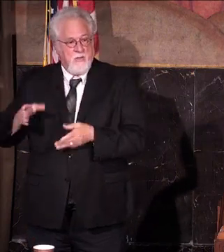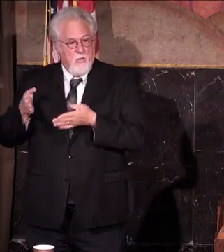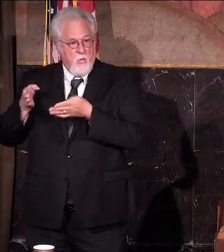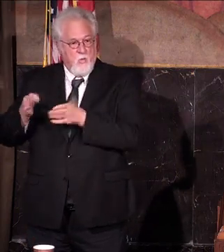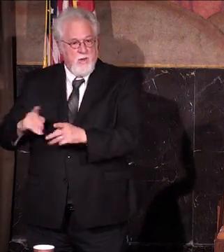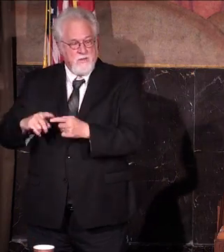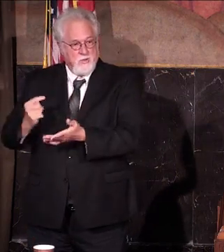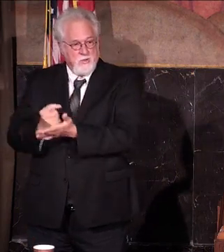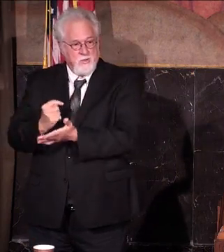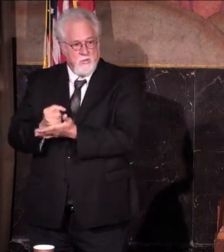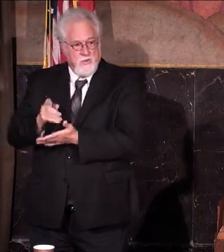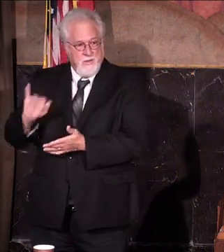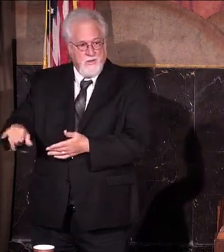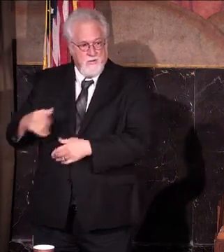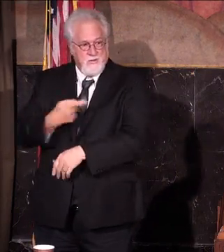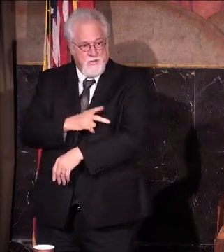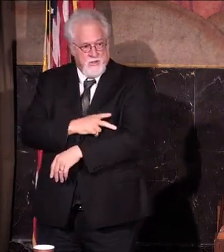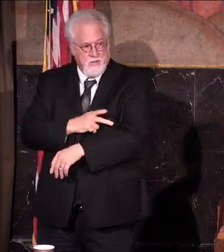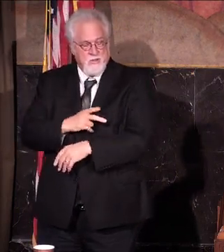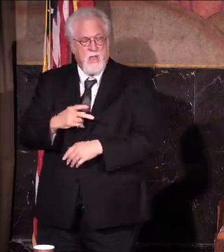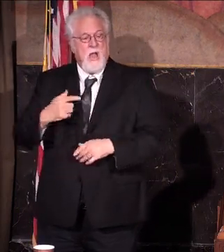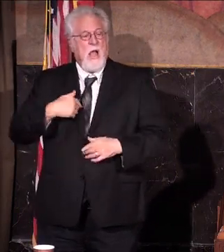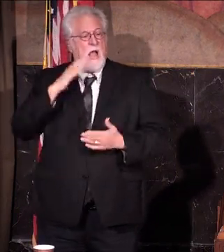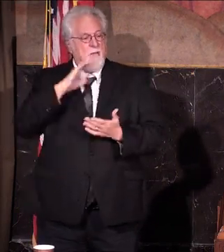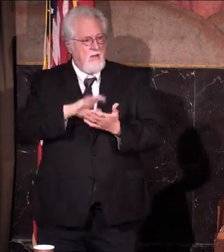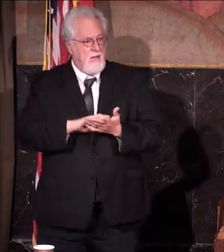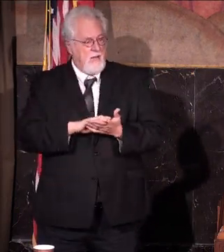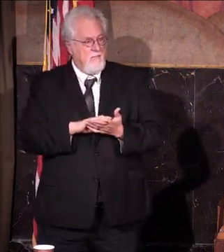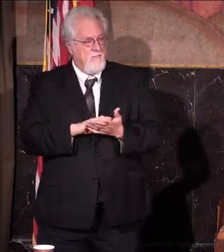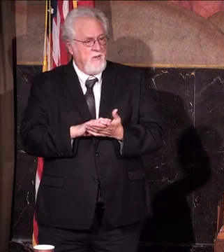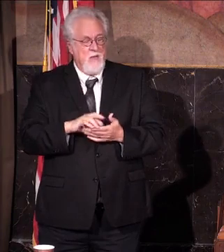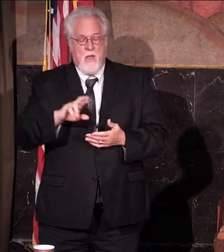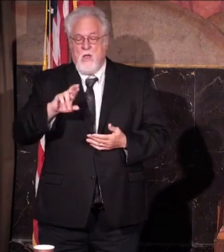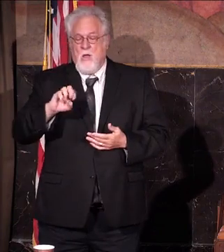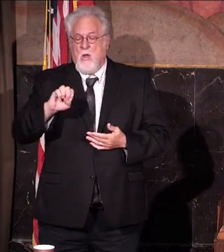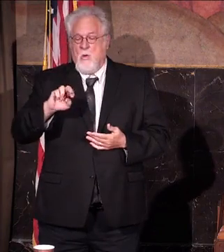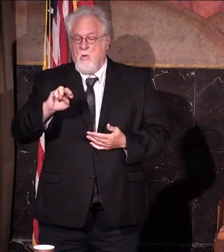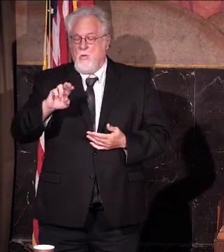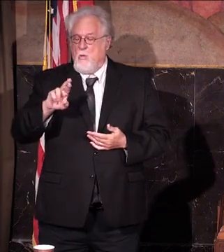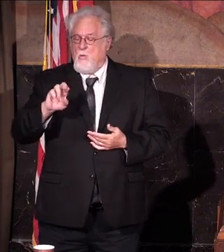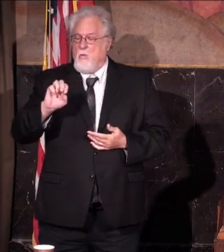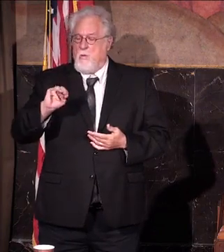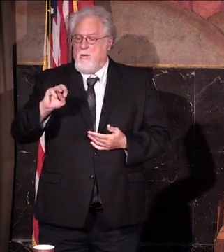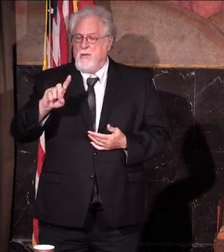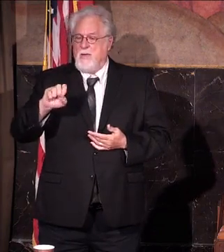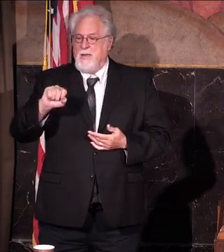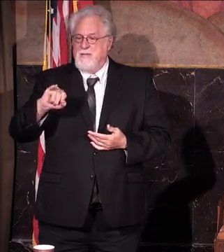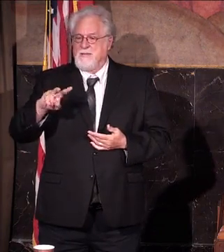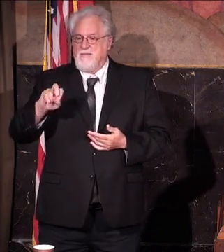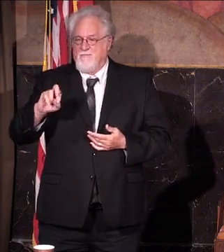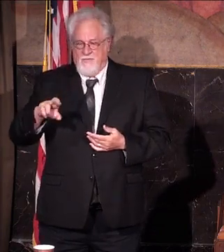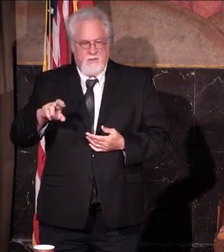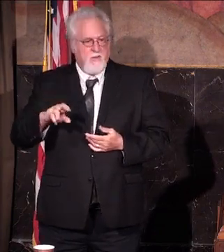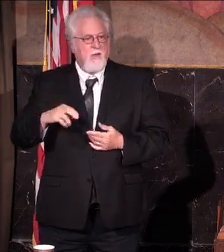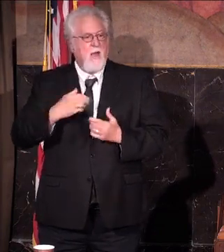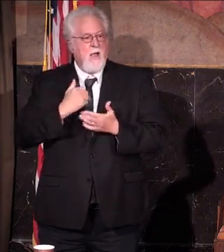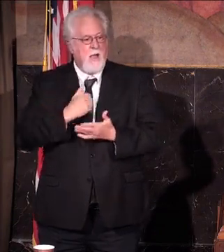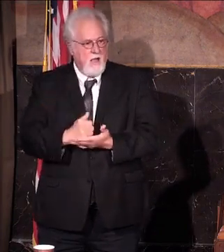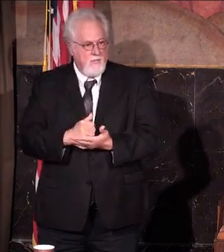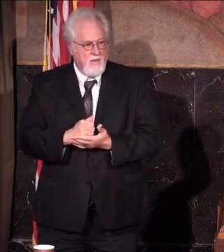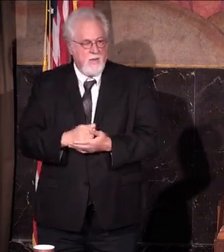of treating these patients. Certainly, I believe remdesivir is helping proning the patient. The